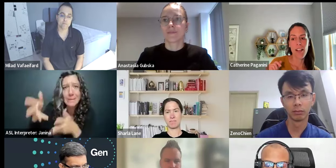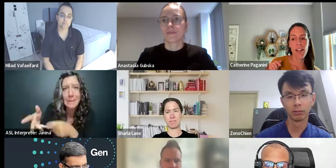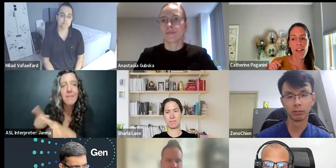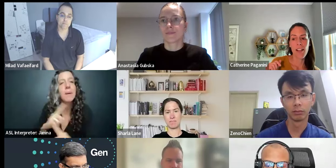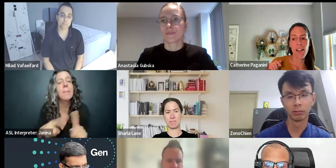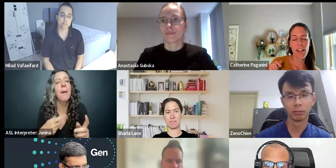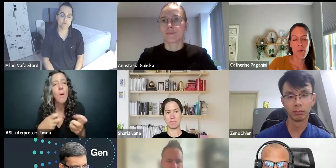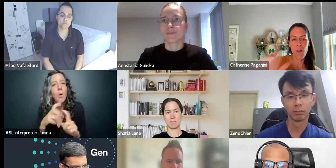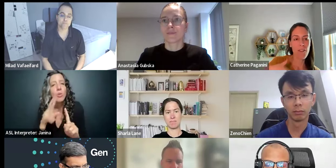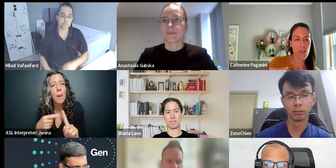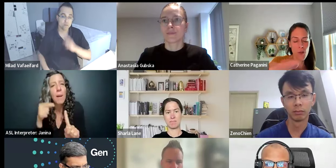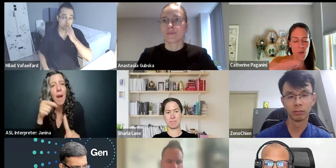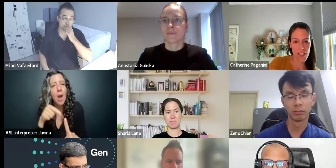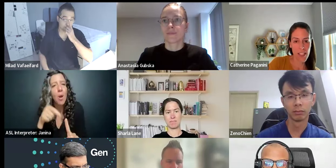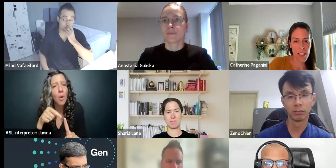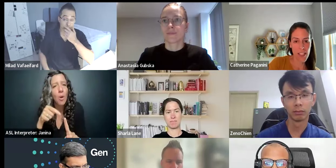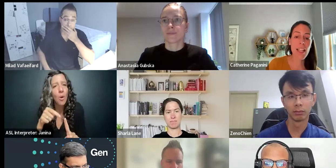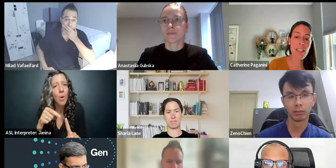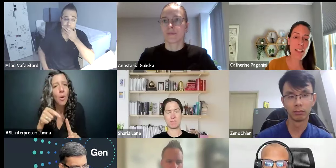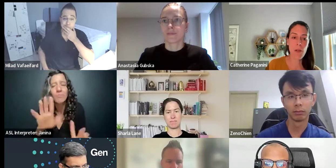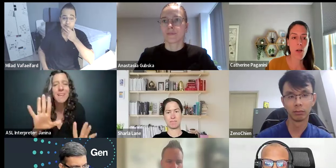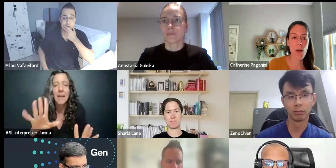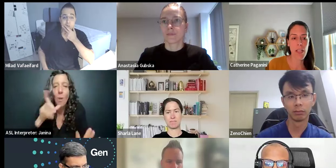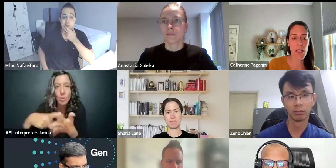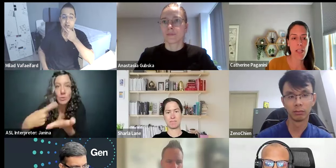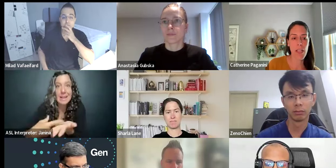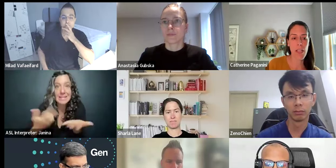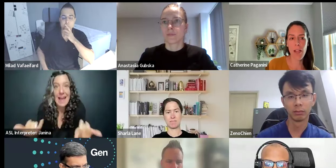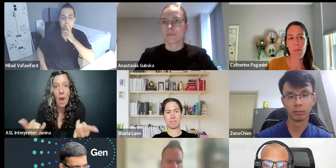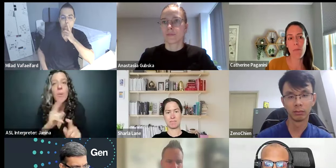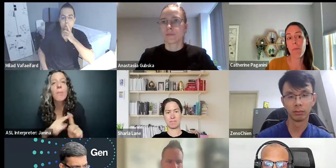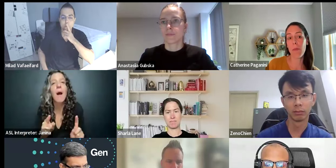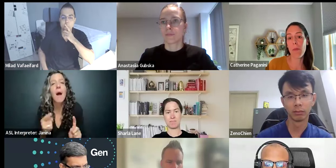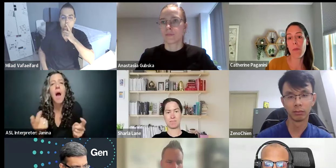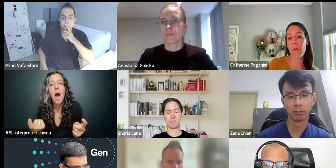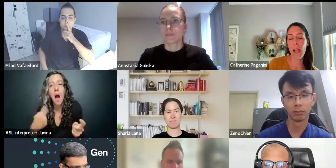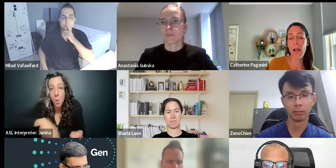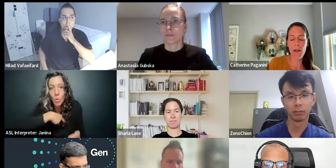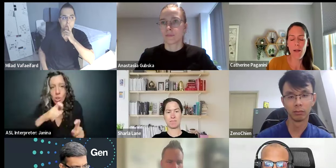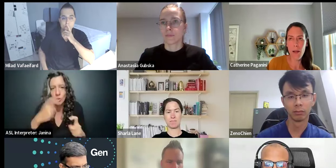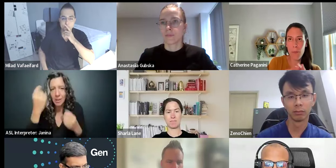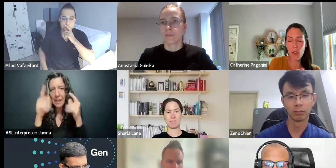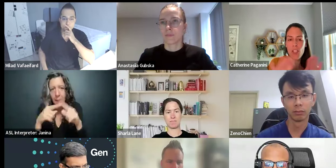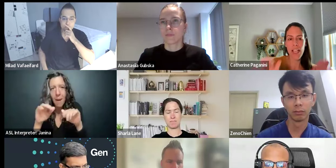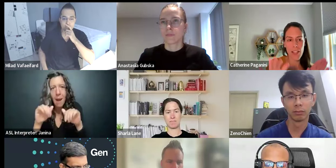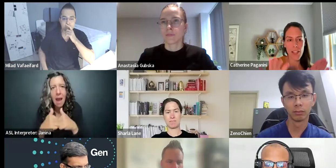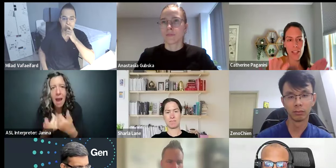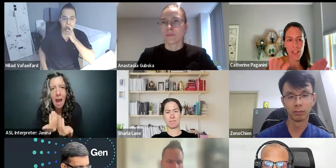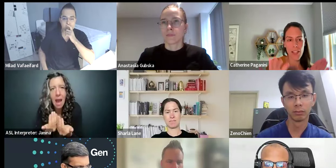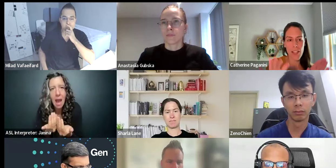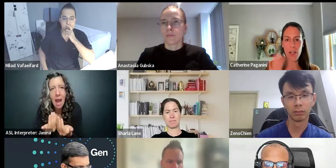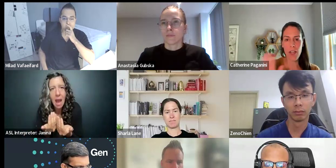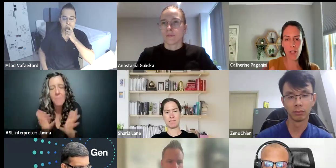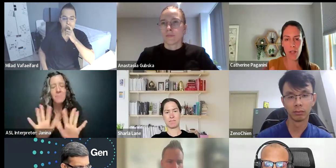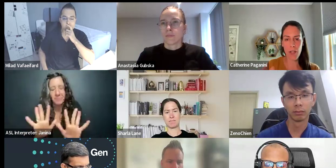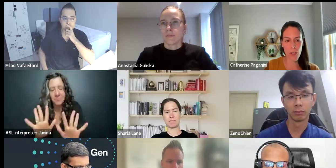the, and we don't have to discuss it here, but let's think about how we can make, how we can maybe bring more. I'm just glad